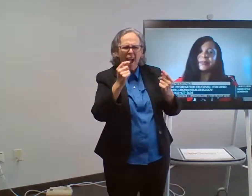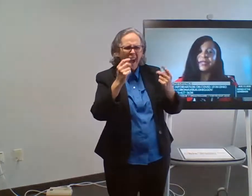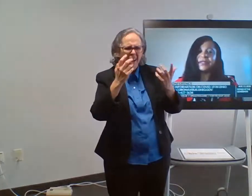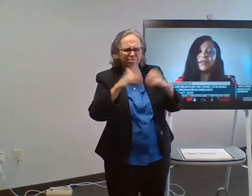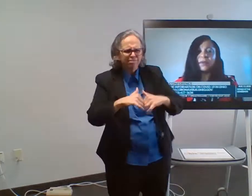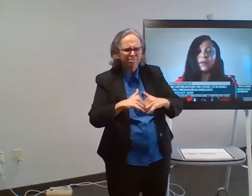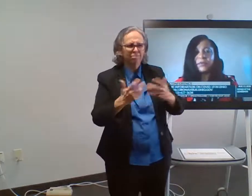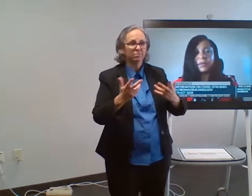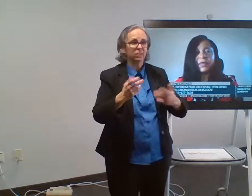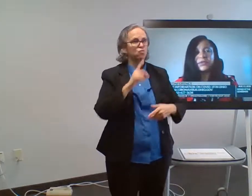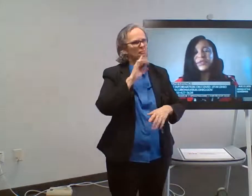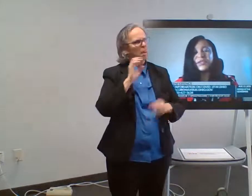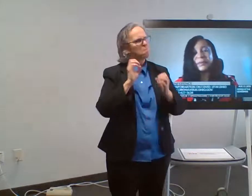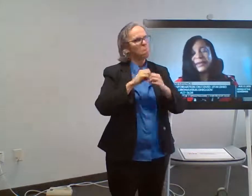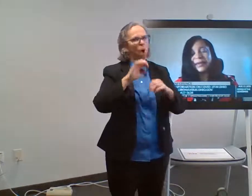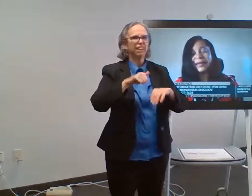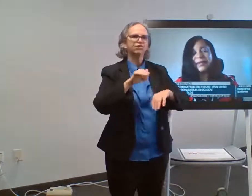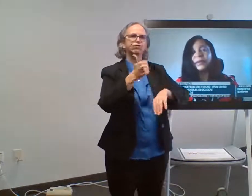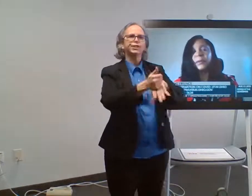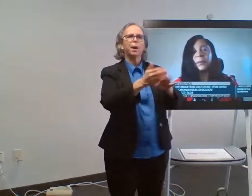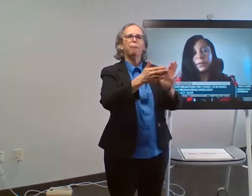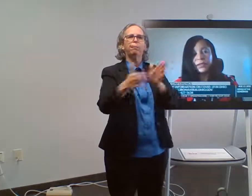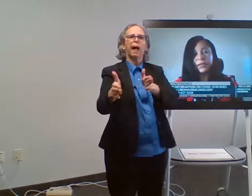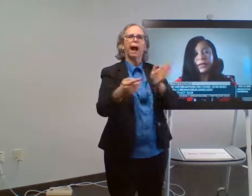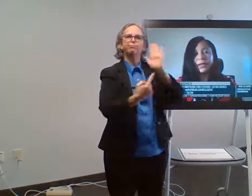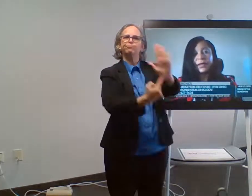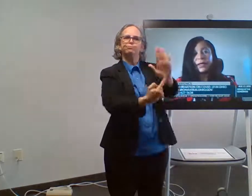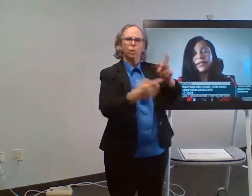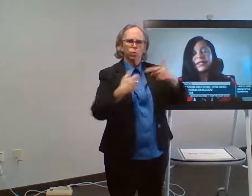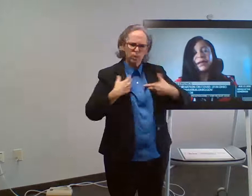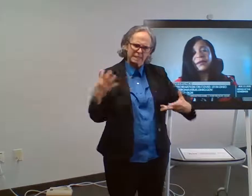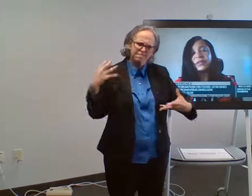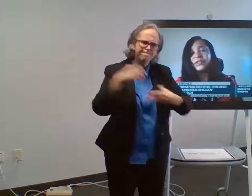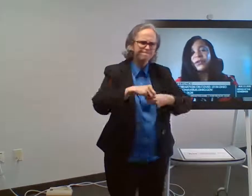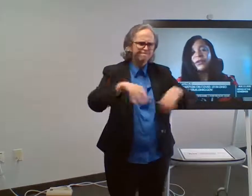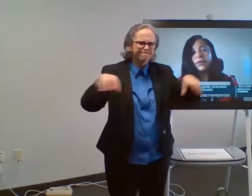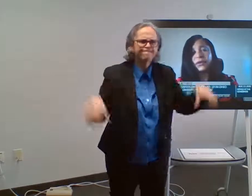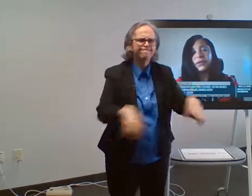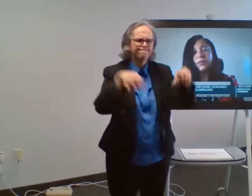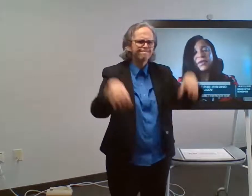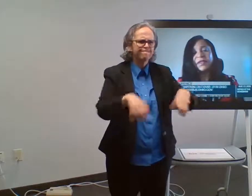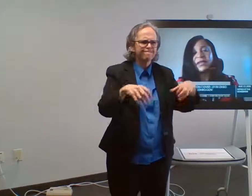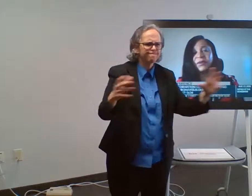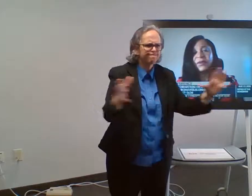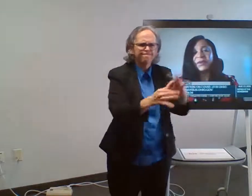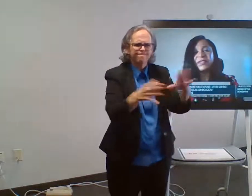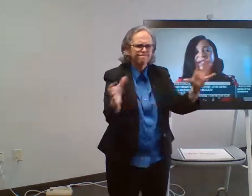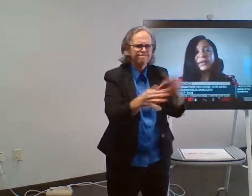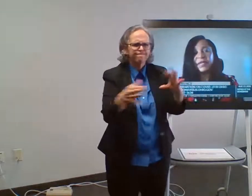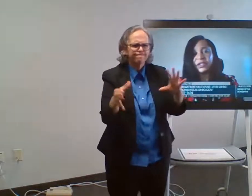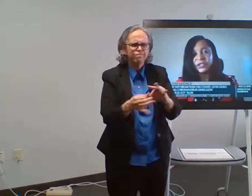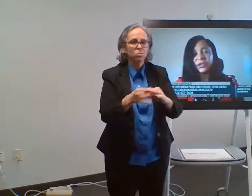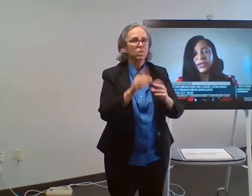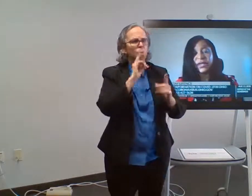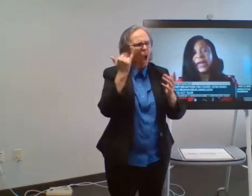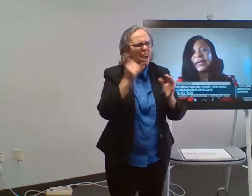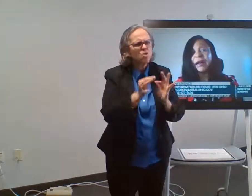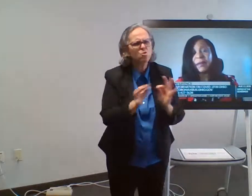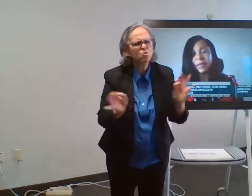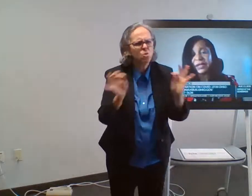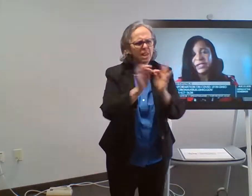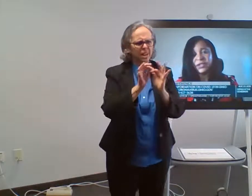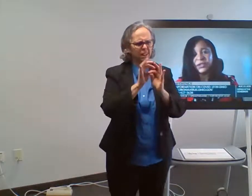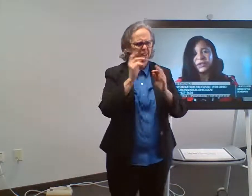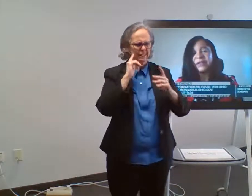response explains, there will also be a strategic plan and a board. These elements are critical in moving the needle on the systemic issues